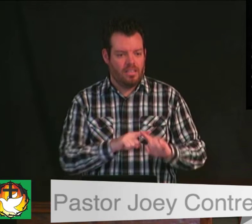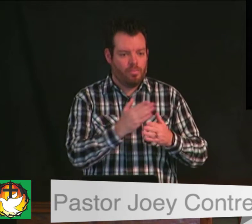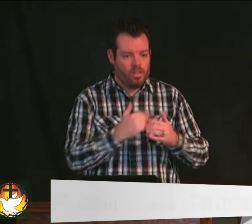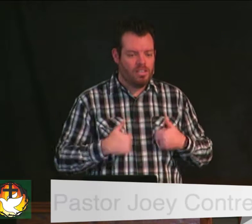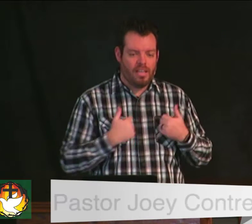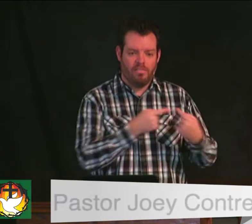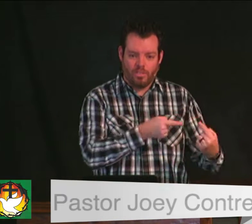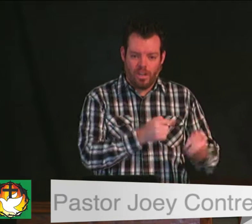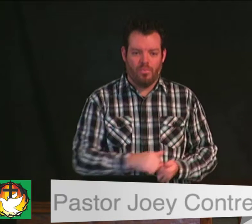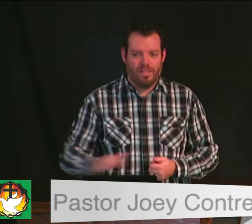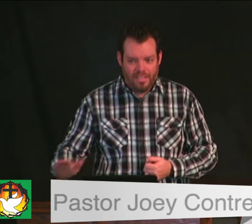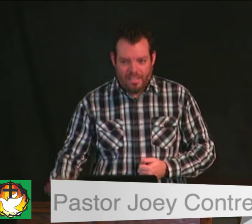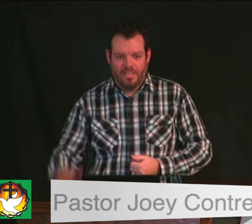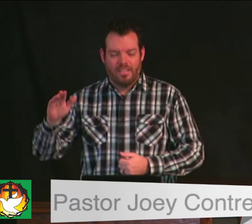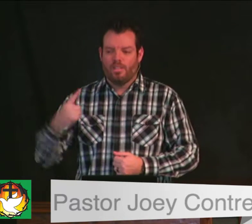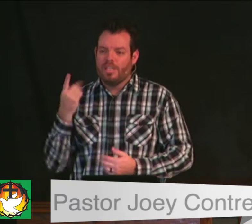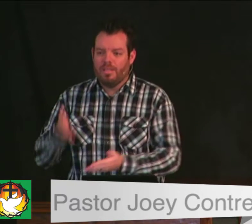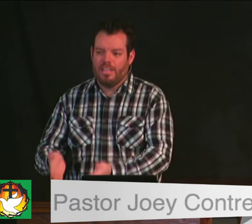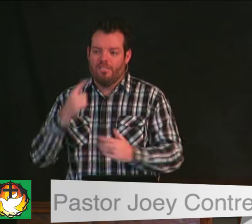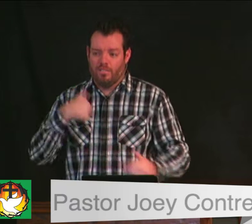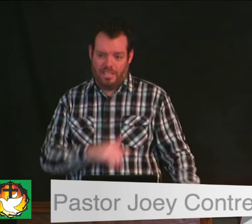Different parts of life we're struggling with, there's something there for us.